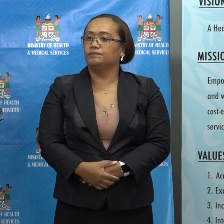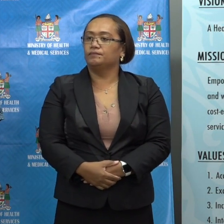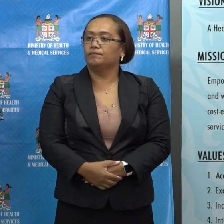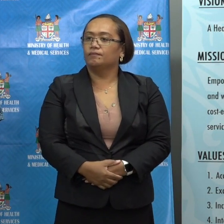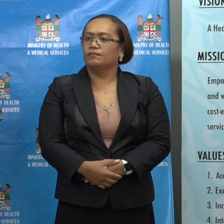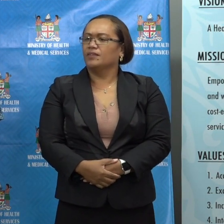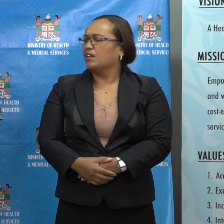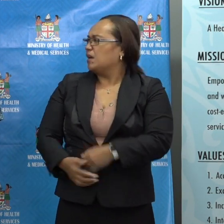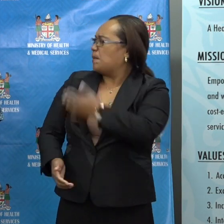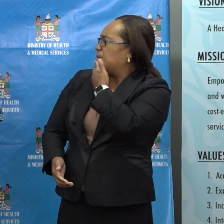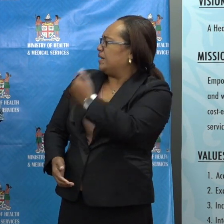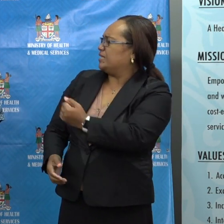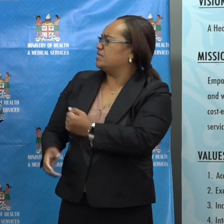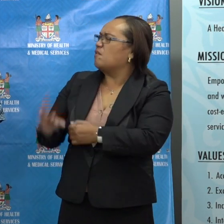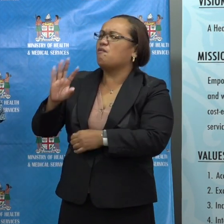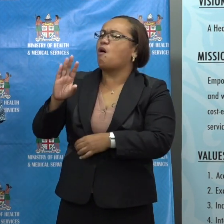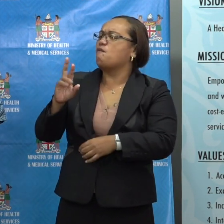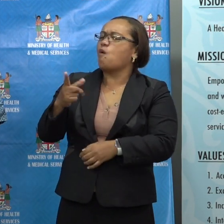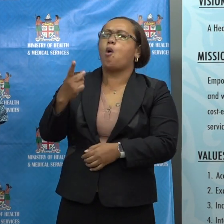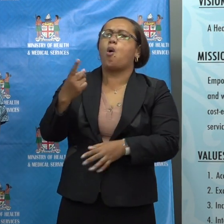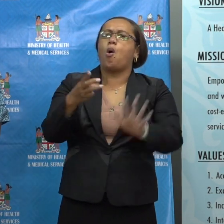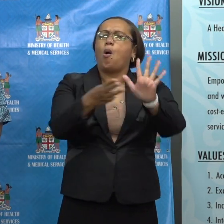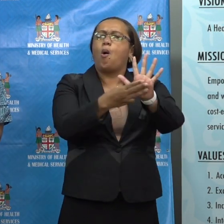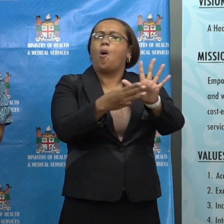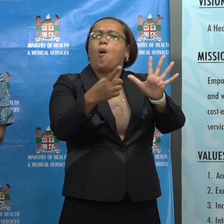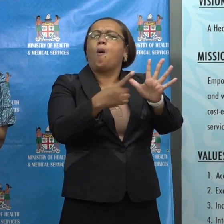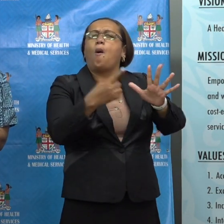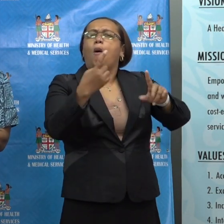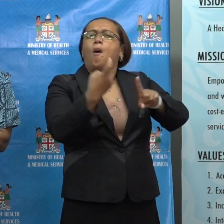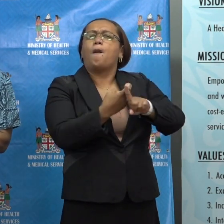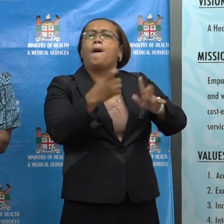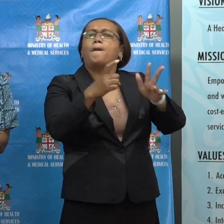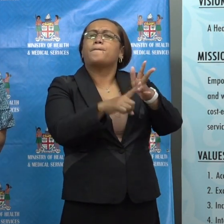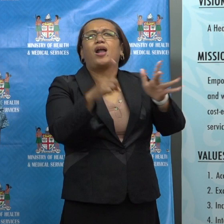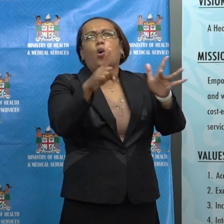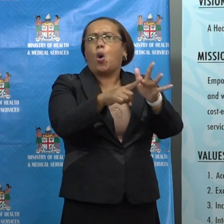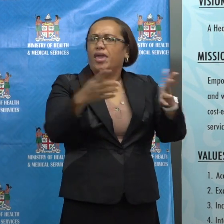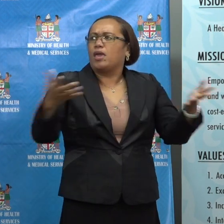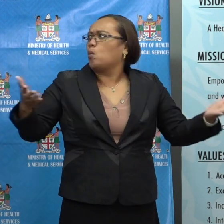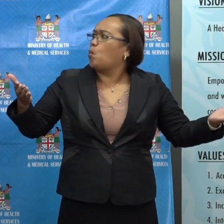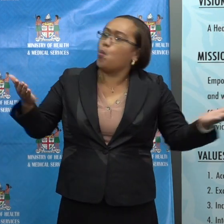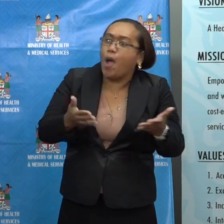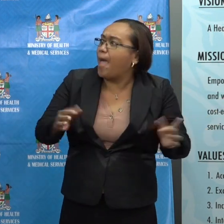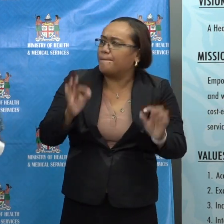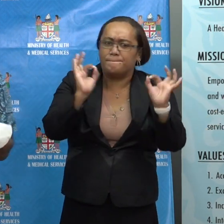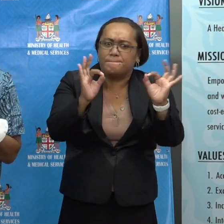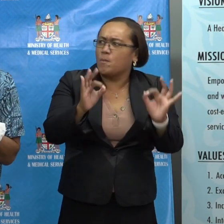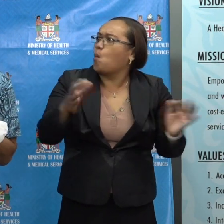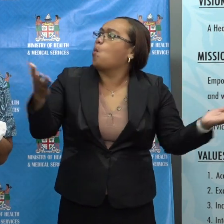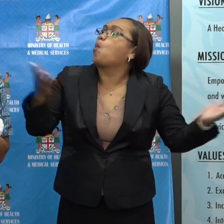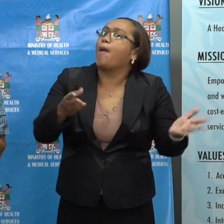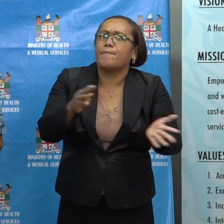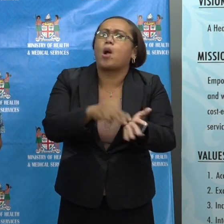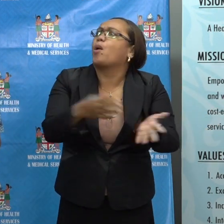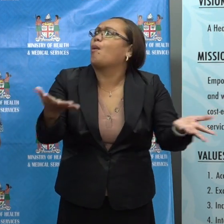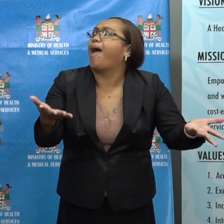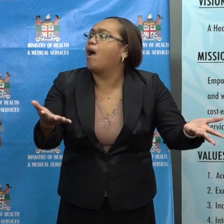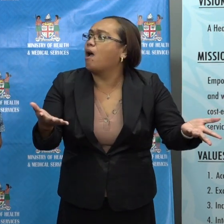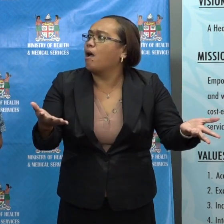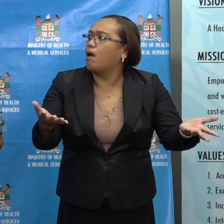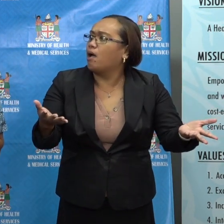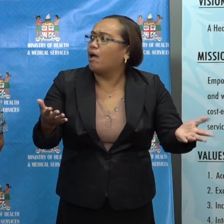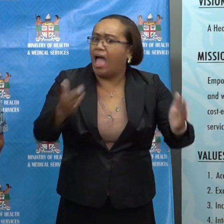Dr. Fong, just for the Makoi case again, can you just tell us where in Makoi, because Makoi is a large area, and what actions are you taking? Are you going house to